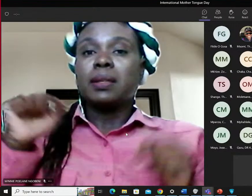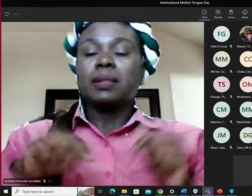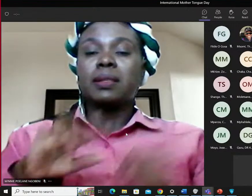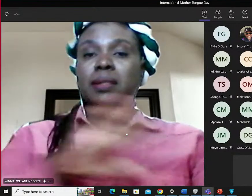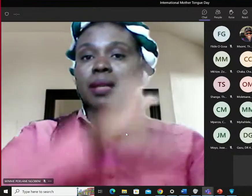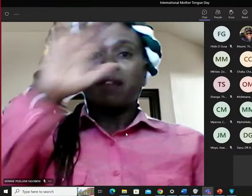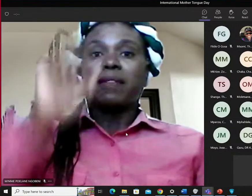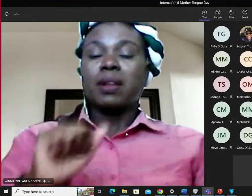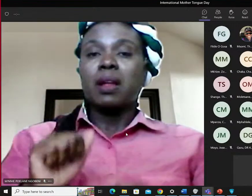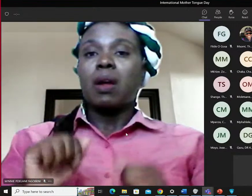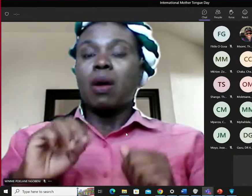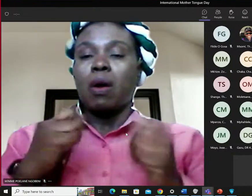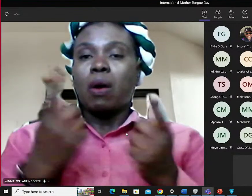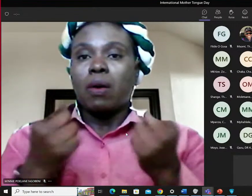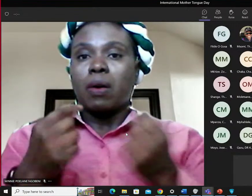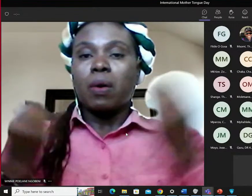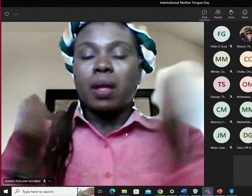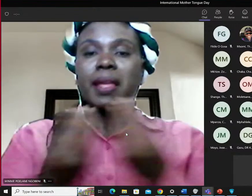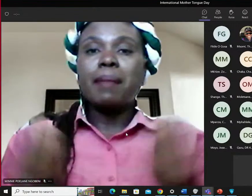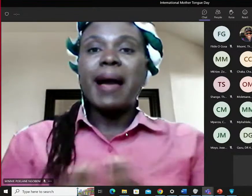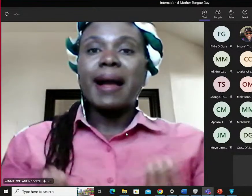things. Ngiyabonga kakhulu.